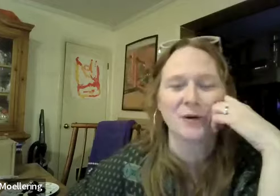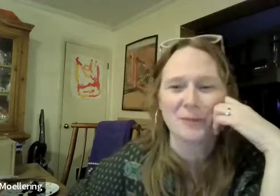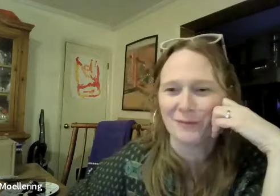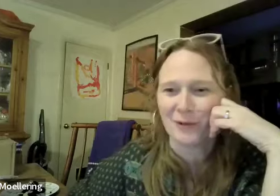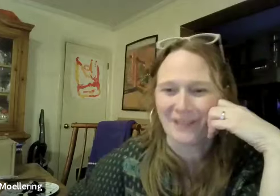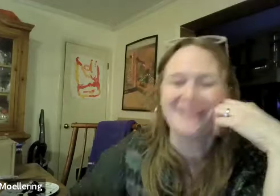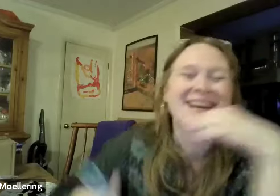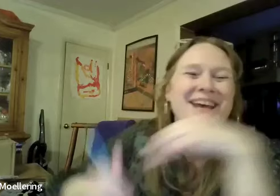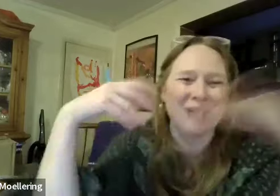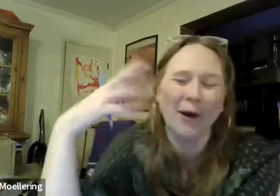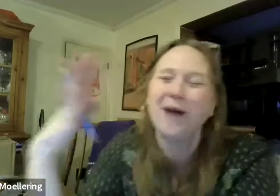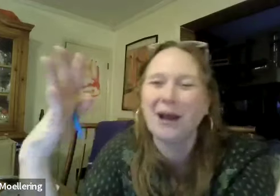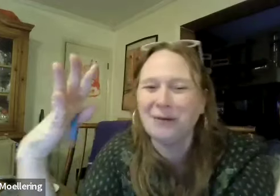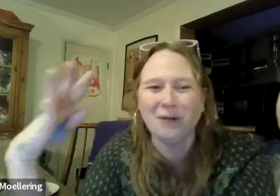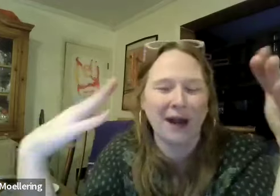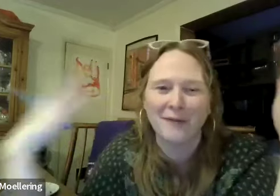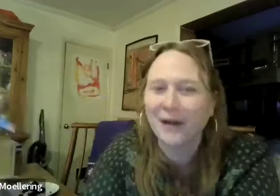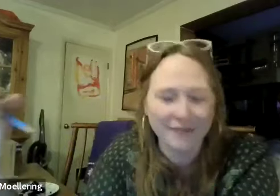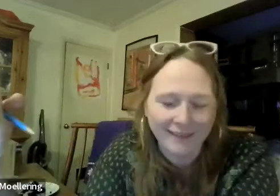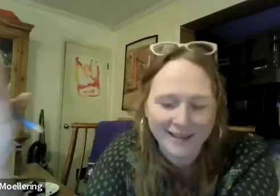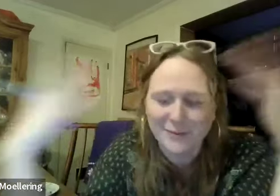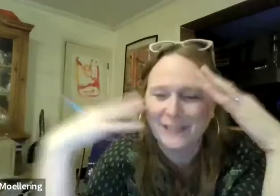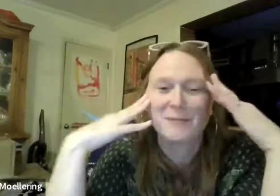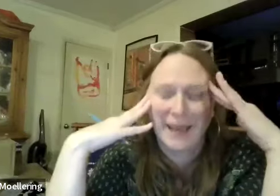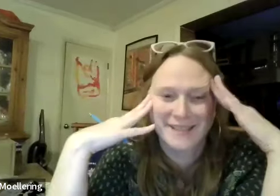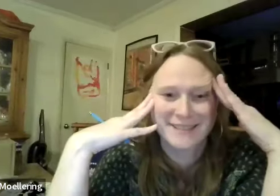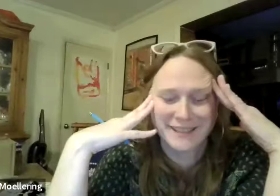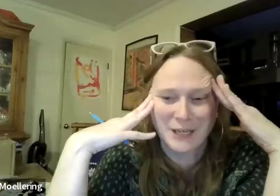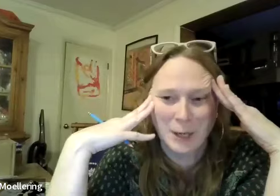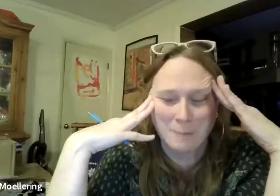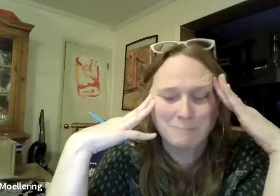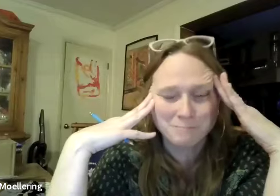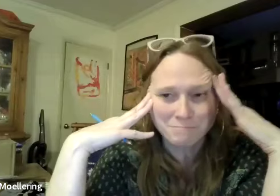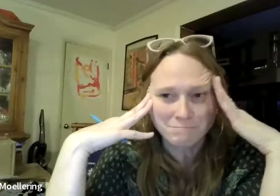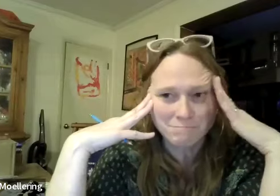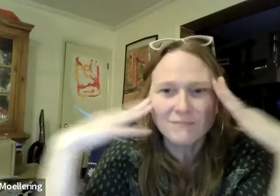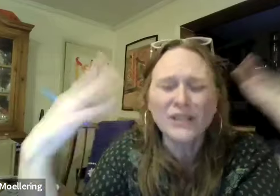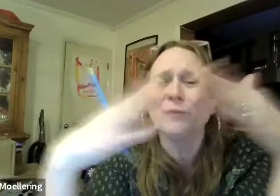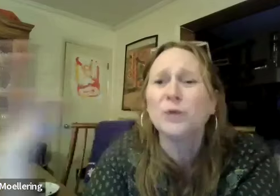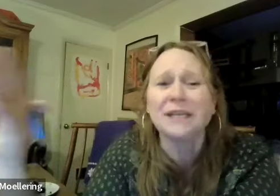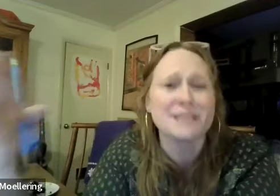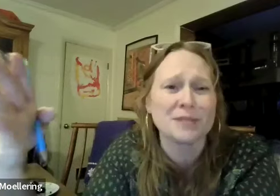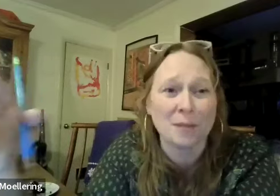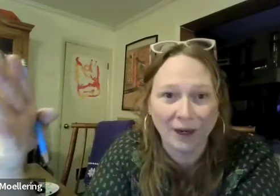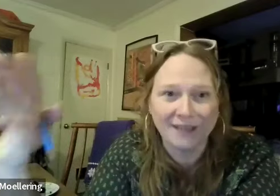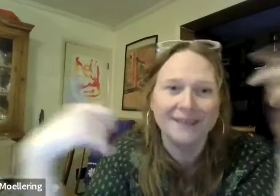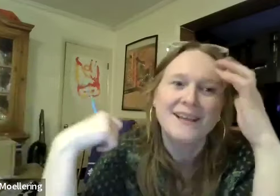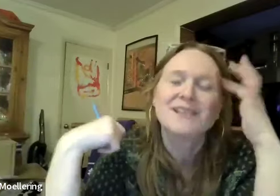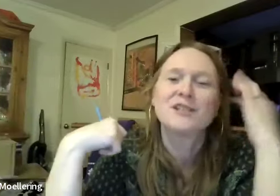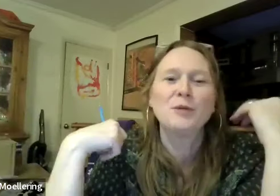already been recorded. So I will find whatever class we did in the past that will get us up to that point. So you